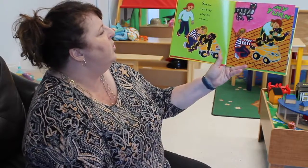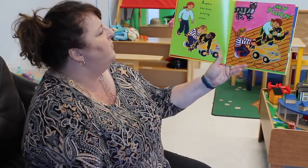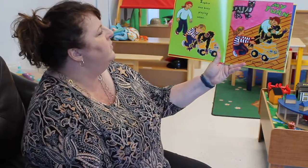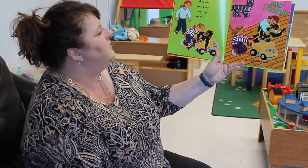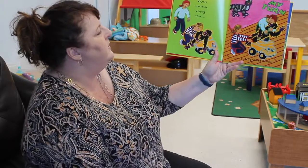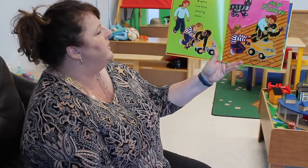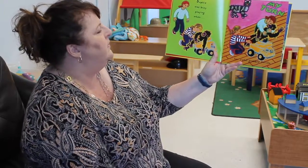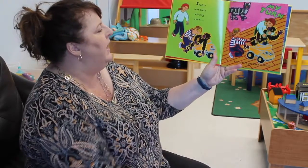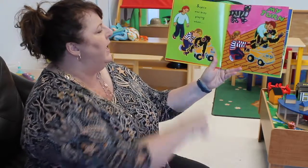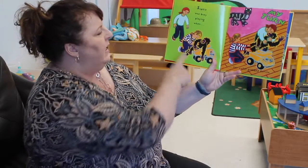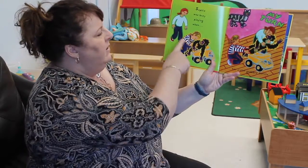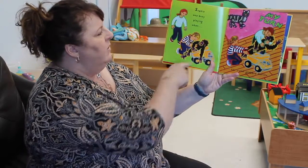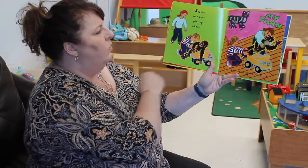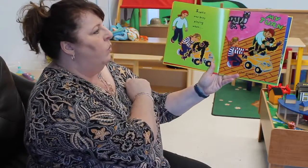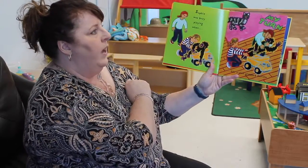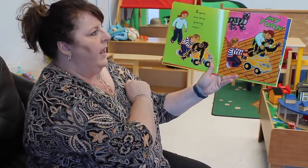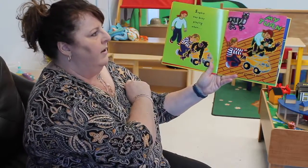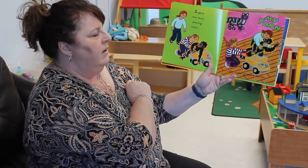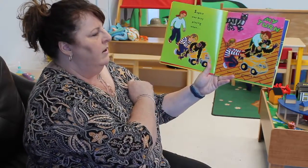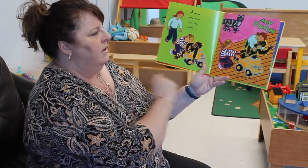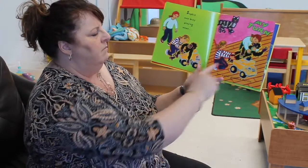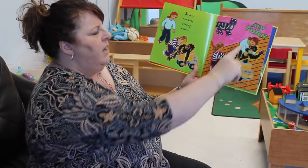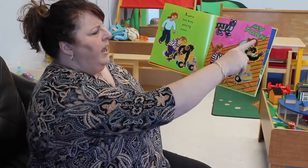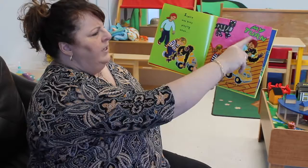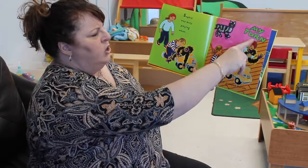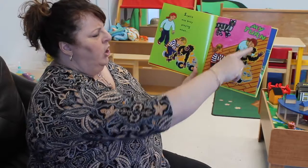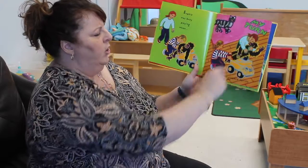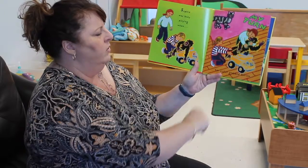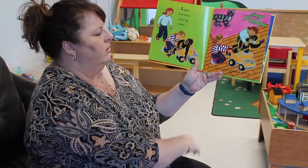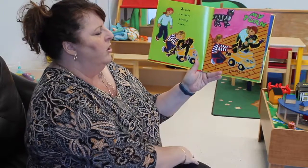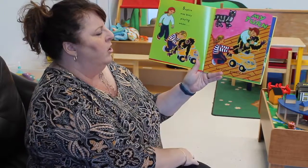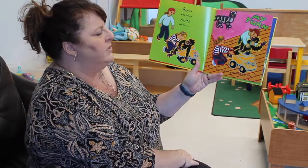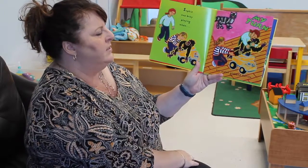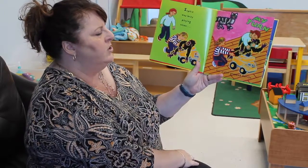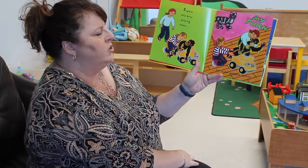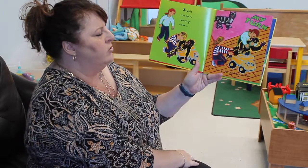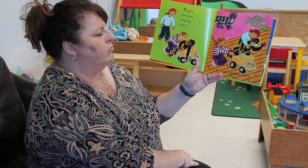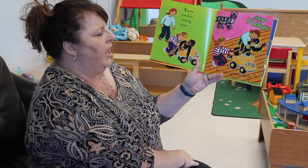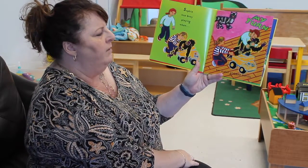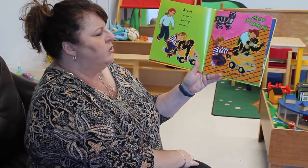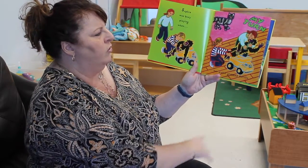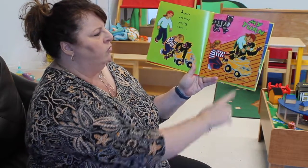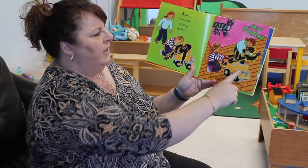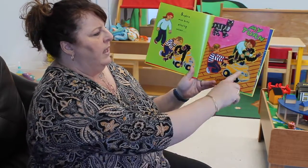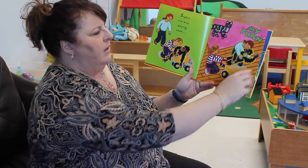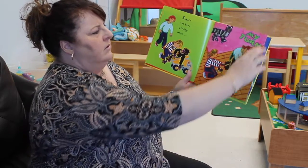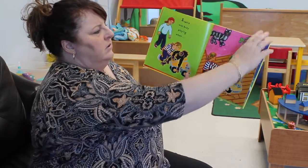Sophie was busy playing when, my turn, her sister grabbed Gorilla.